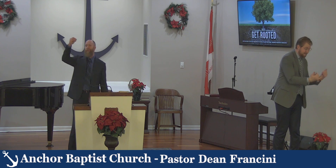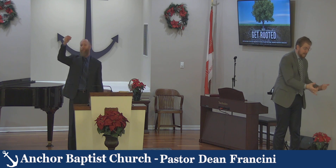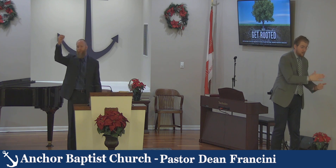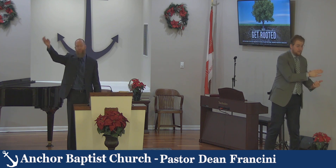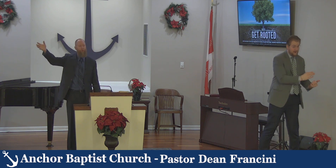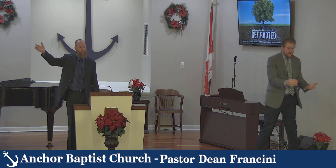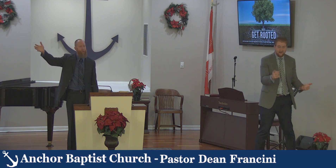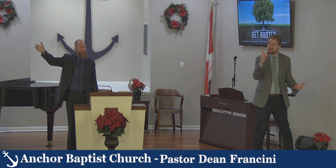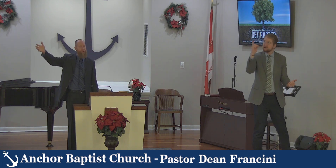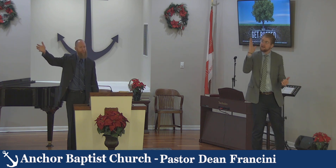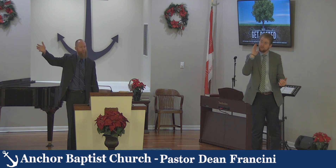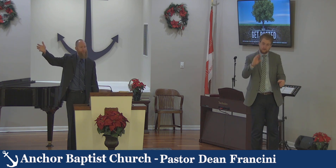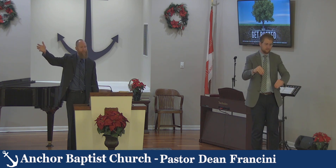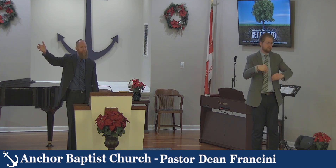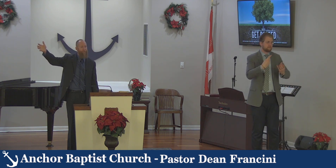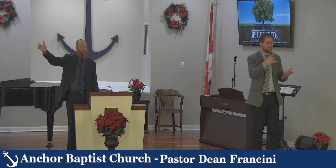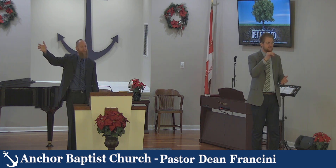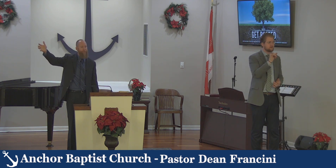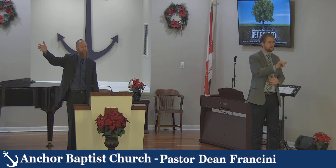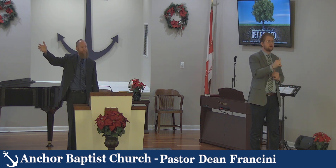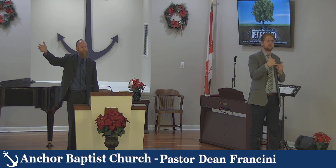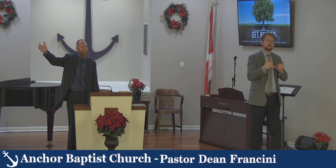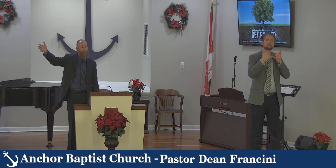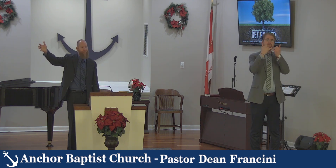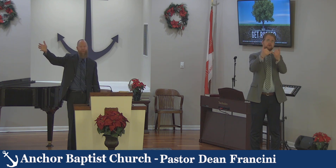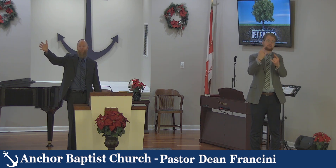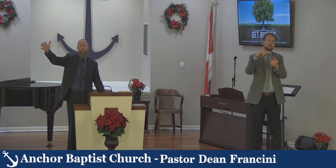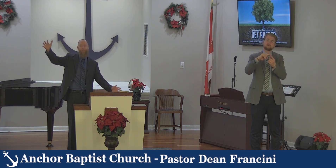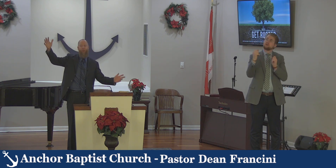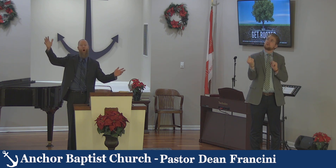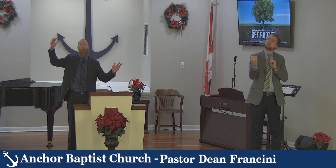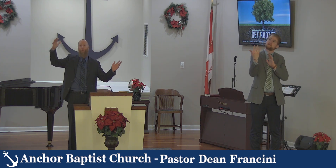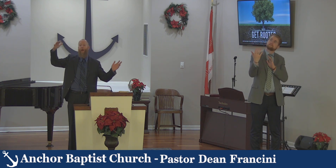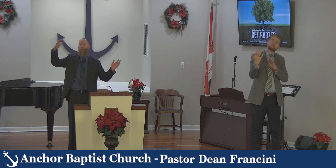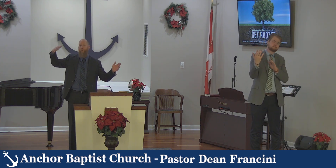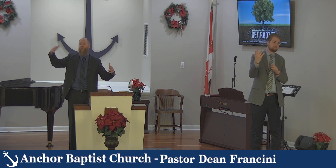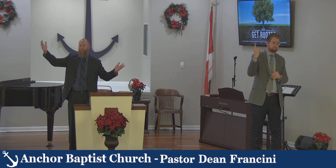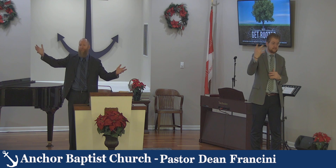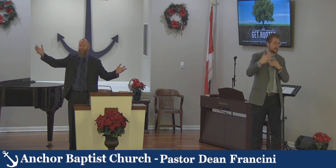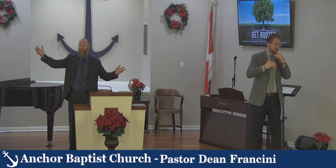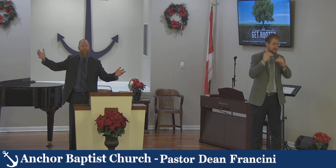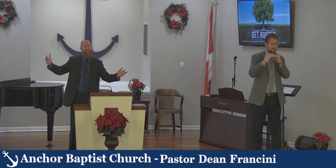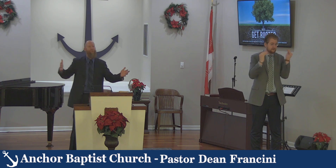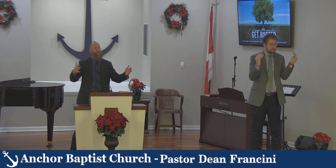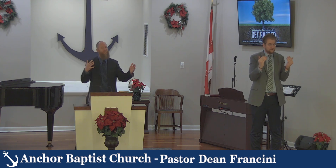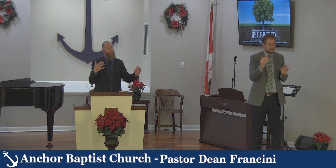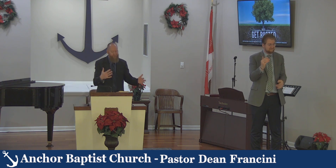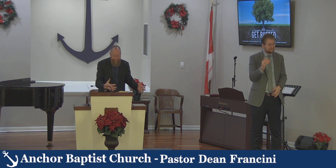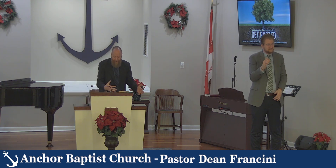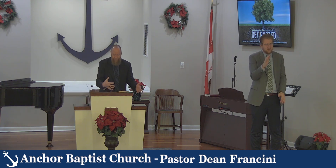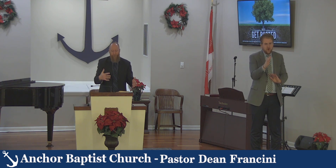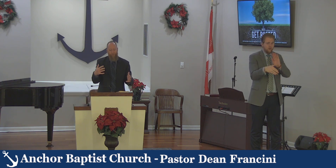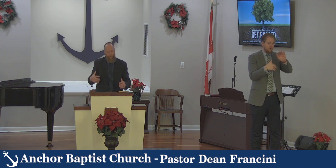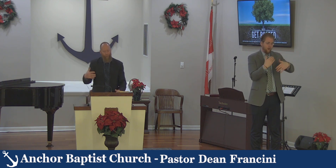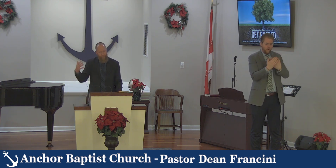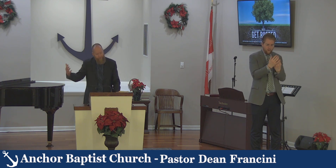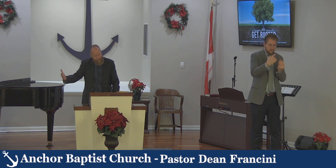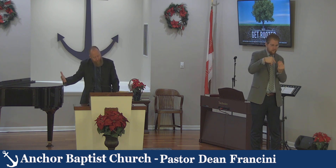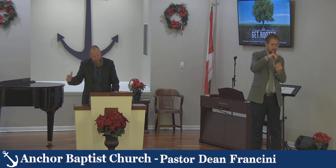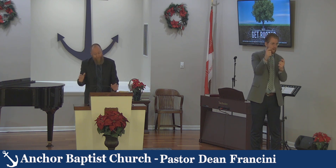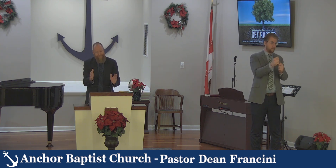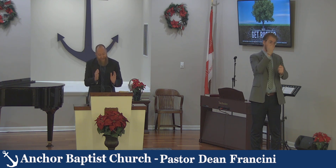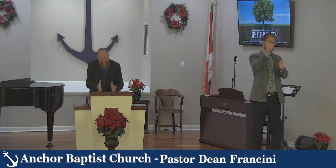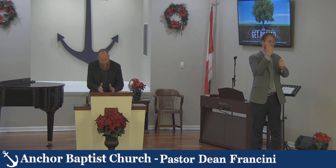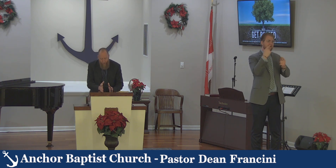us the eternal treasures when we get to heaven at the judgment seat of Christ. So it's an all-around win-win when we get to redeem our time for the Lord